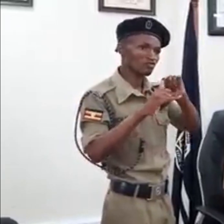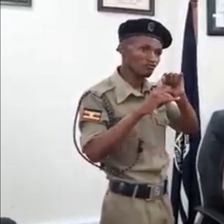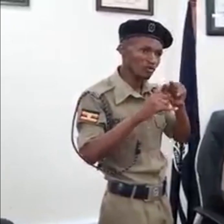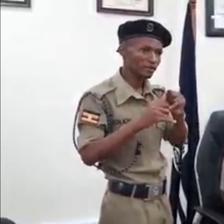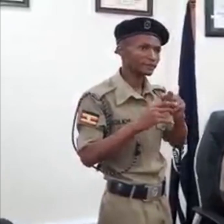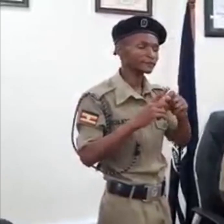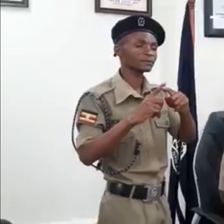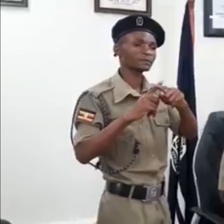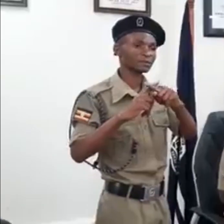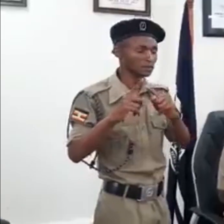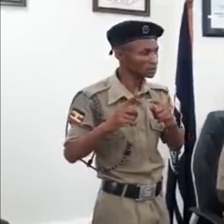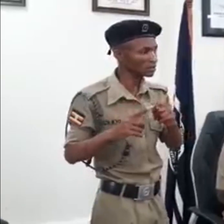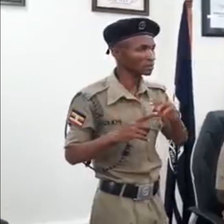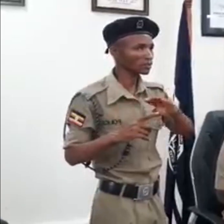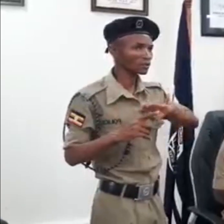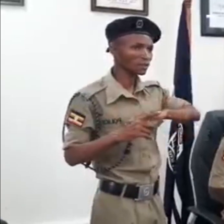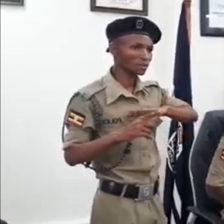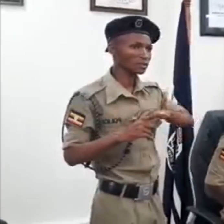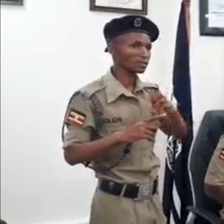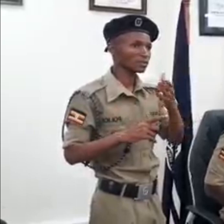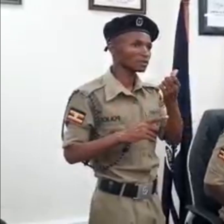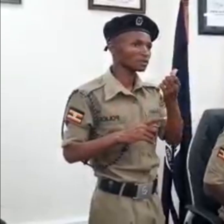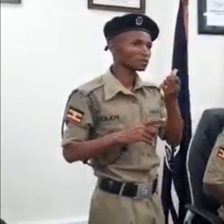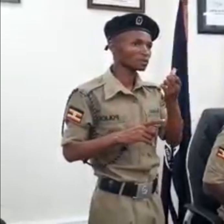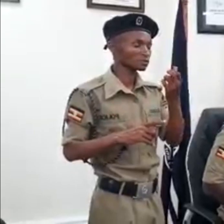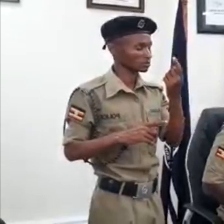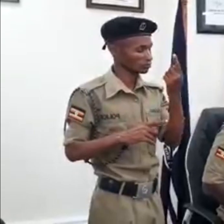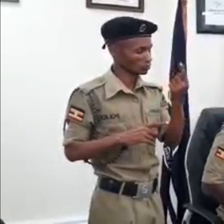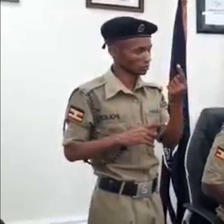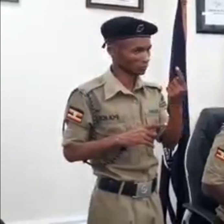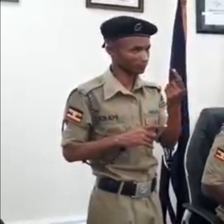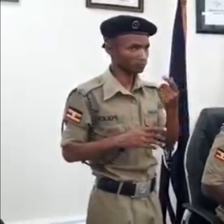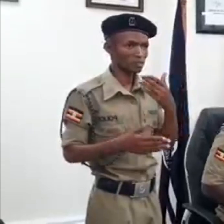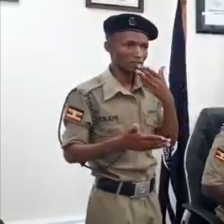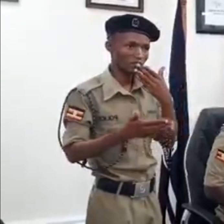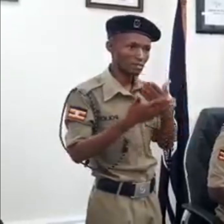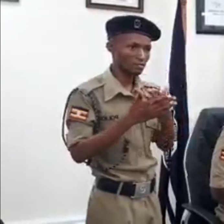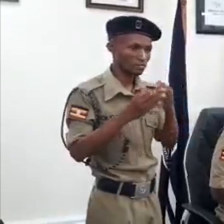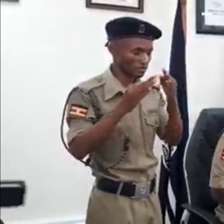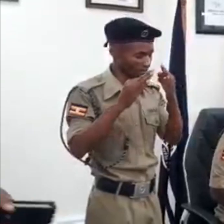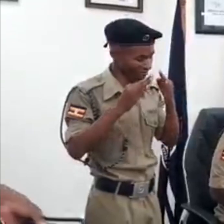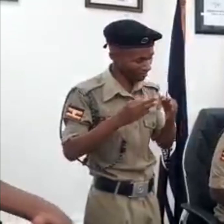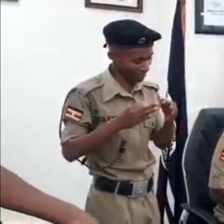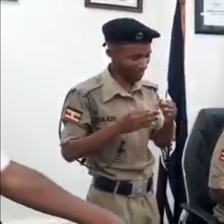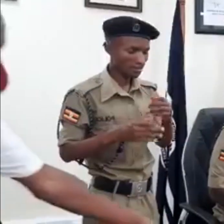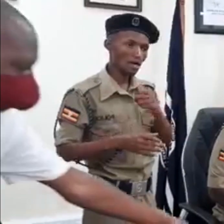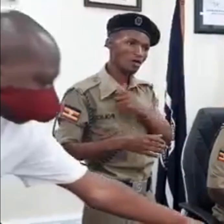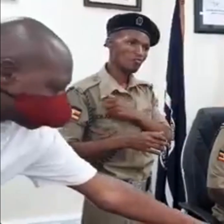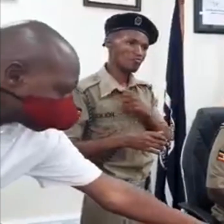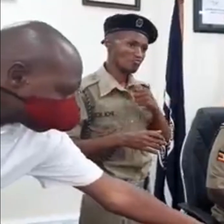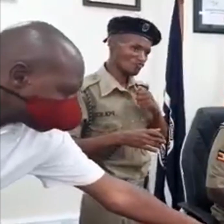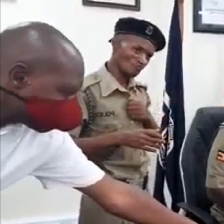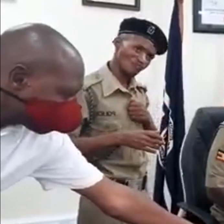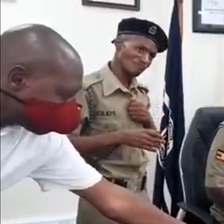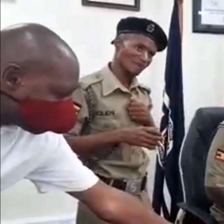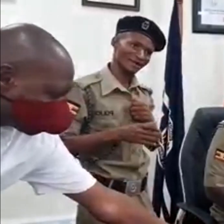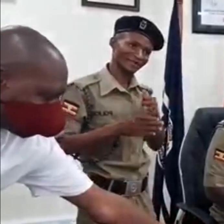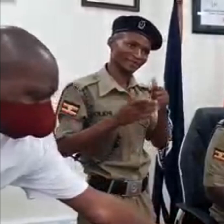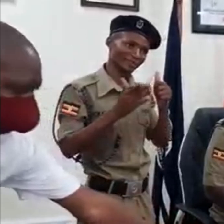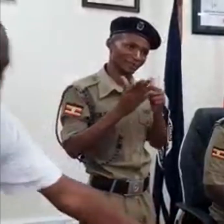61-year-old Nachanzi. The good thing is that Maria is out of danger and progressing